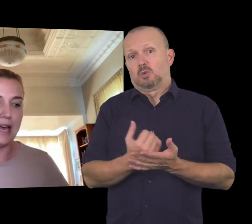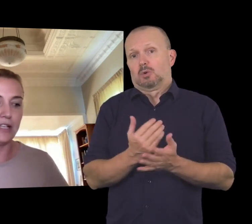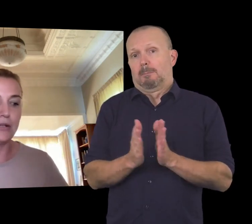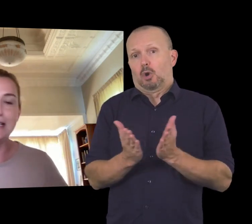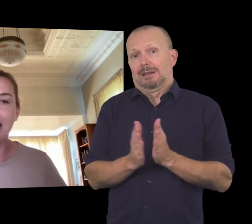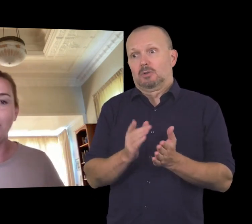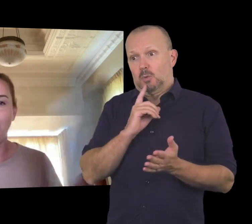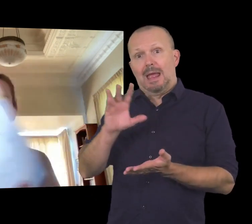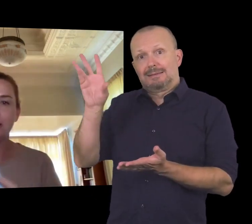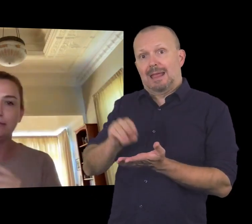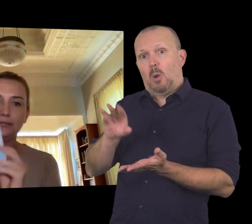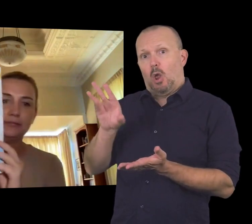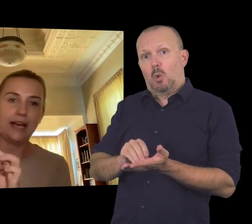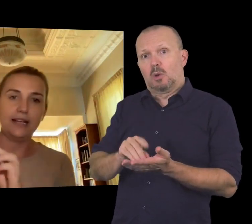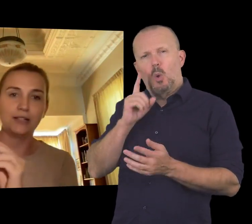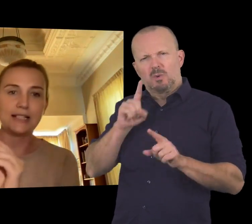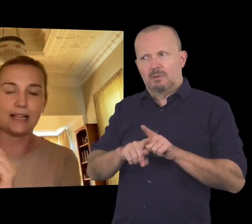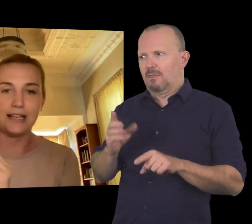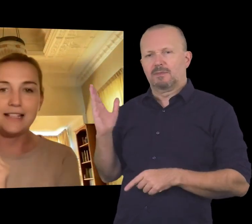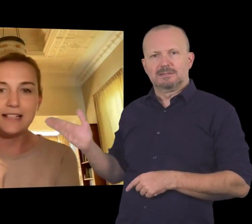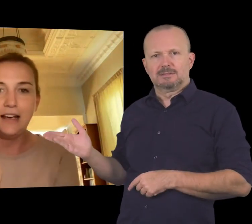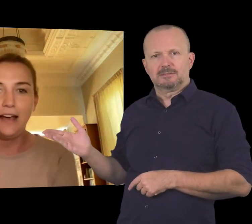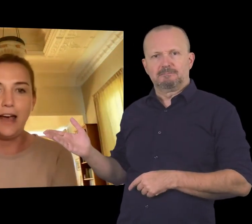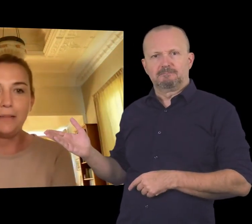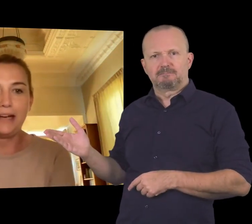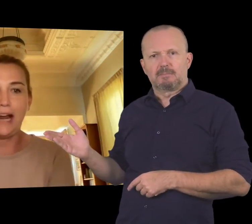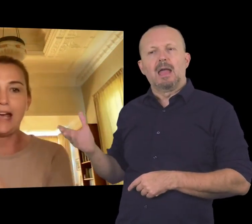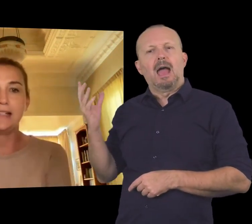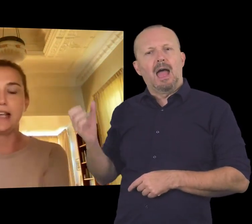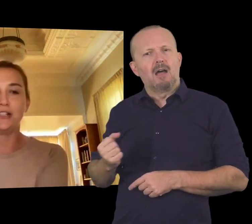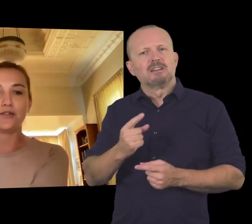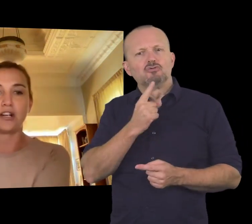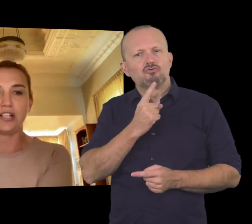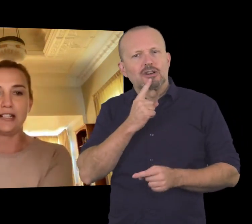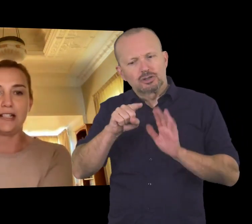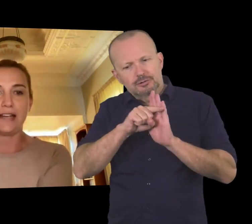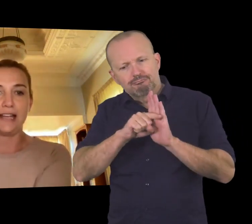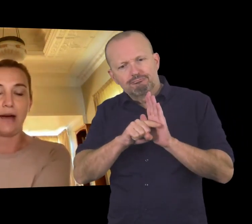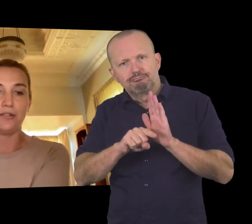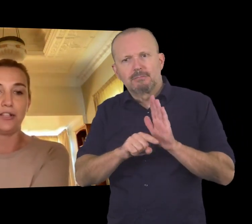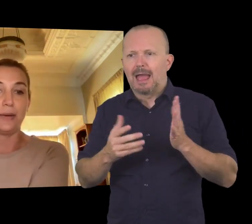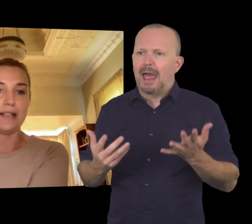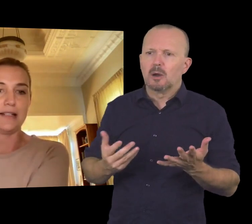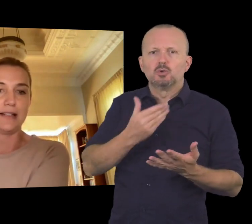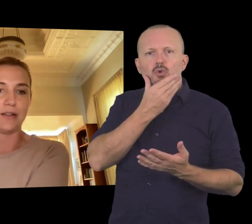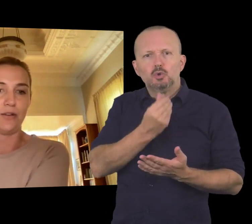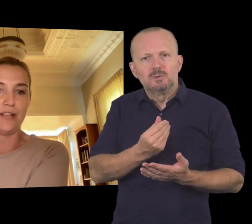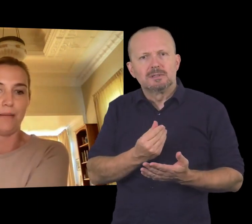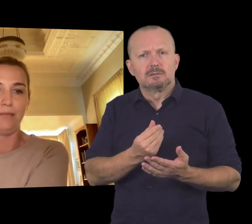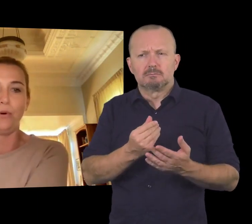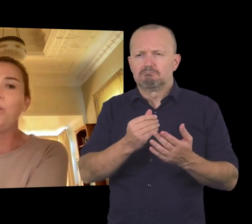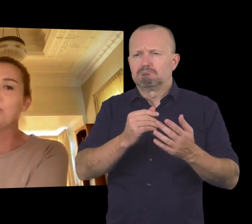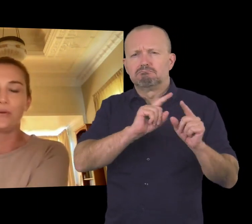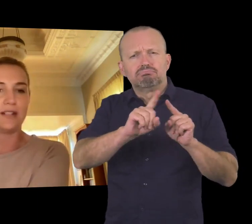booklet that you can download, and it looks like this. And it has instructions as to how to do it. It's